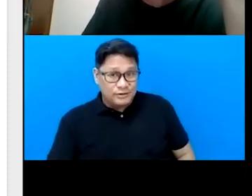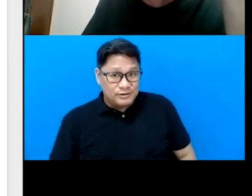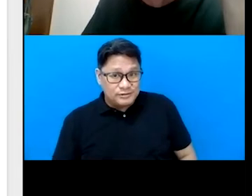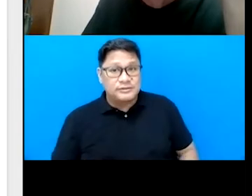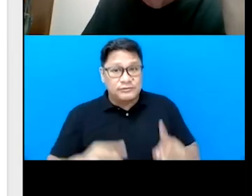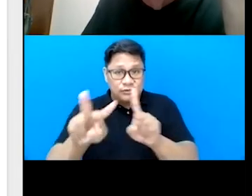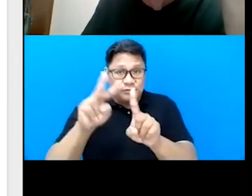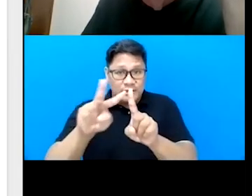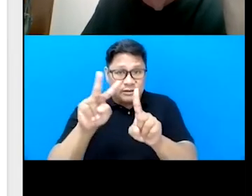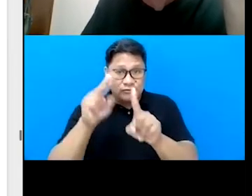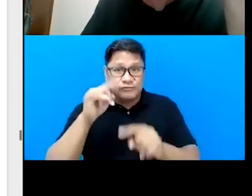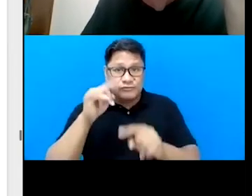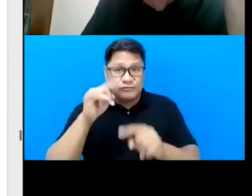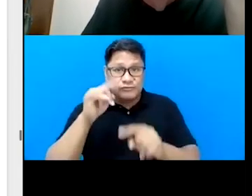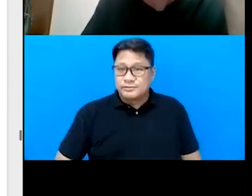for colors.